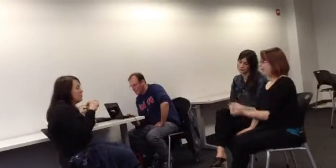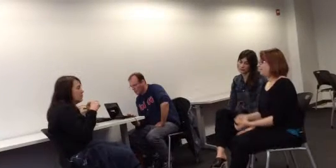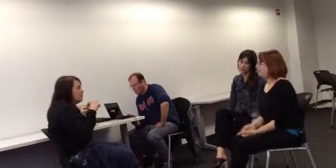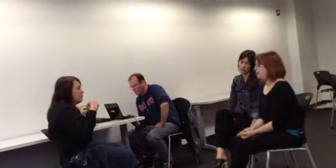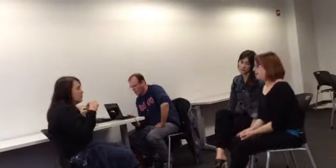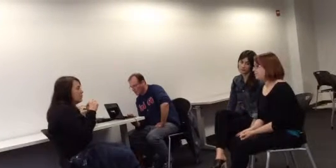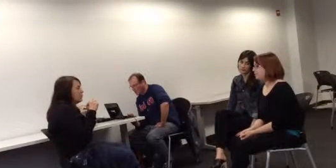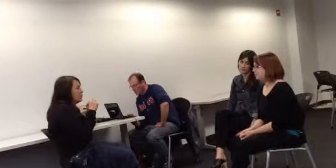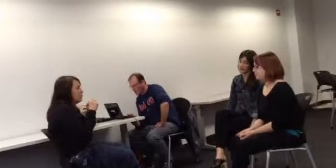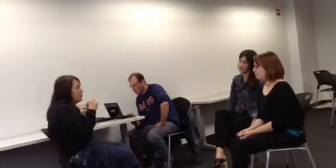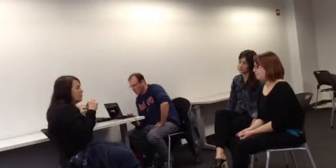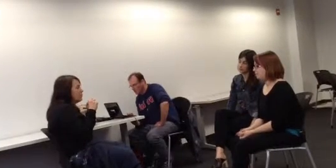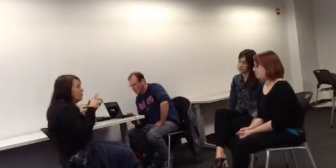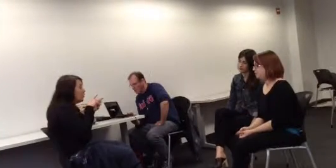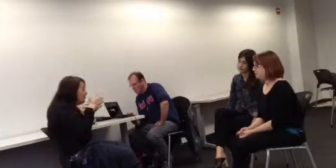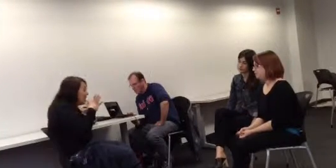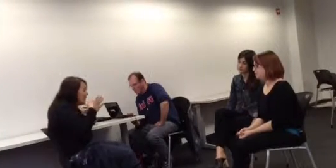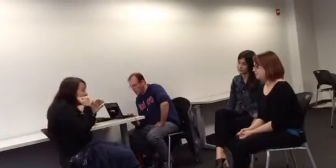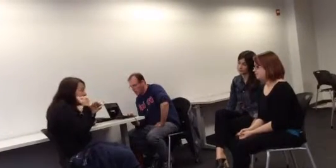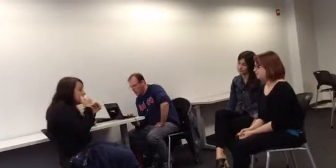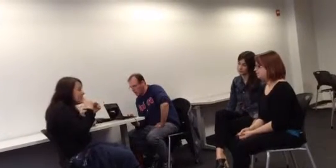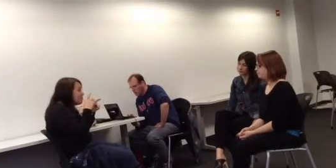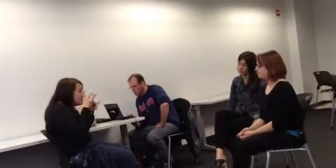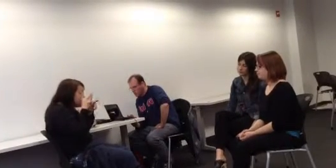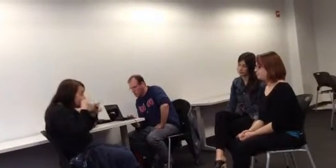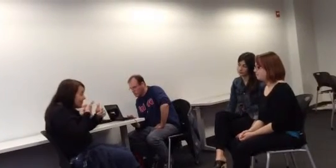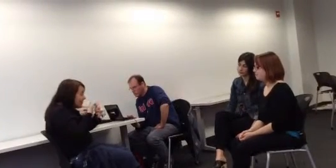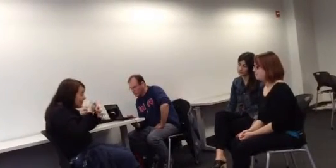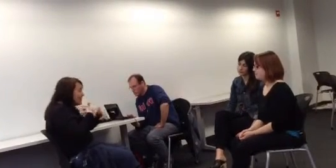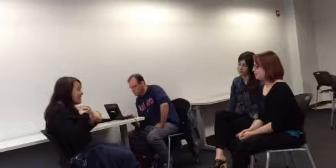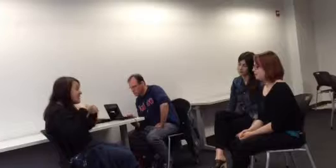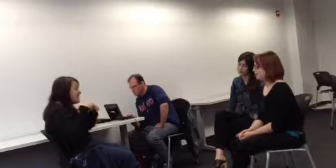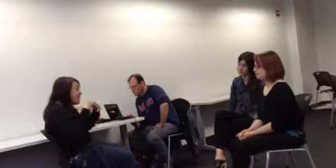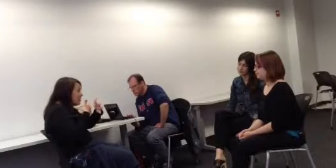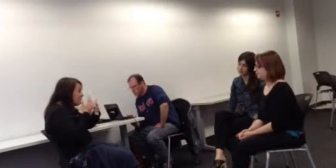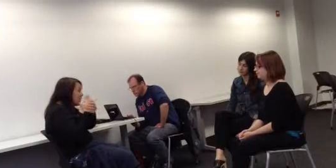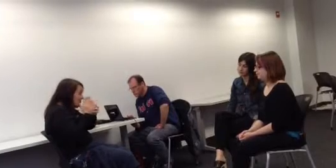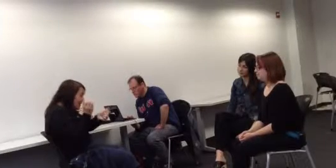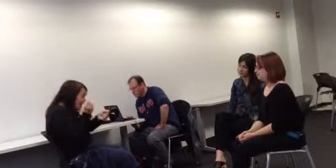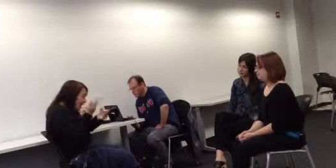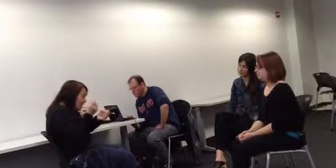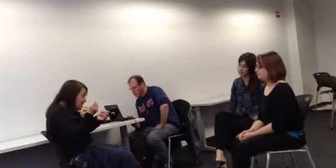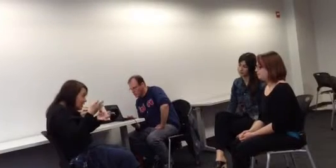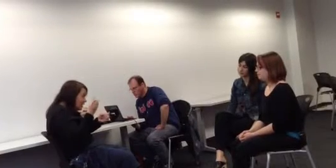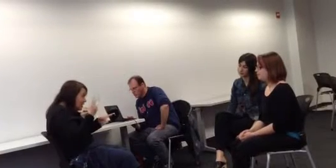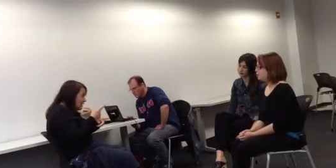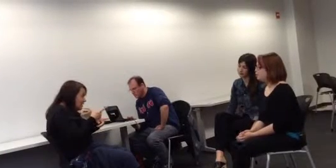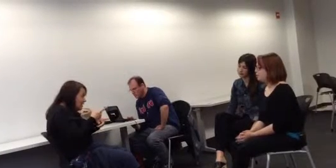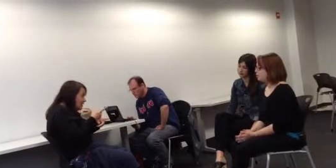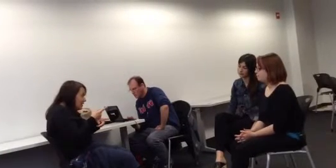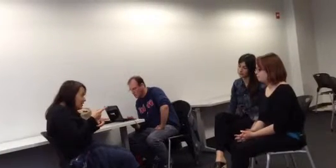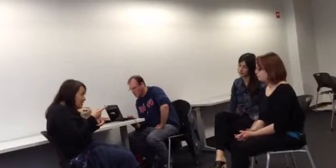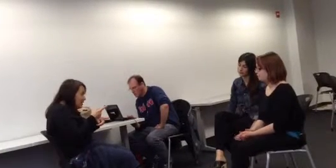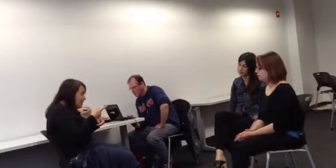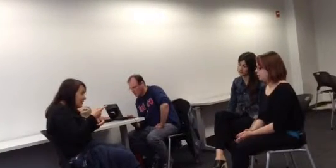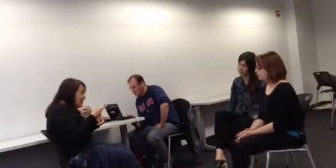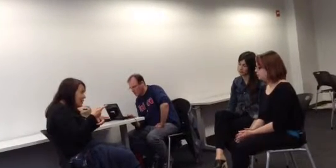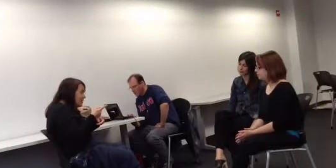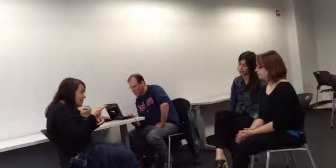Yeah, they'll sign. They'll be fluent in sign. We met Hillary, some years ago. Do you mean if a person lives